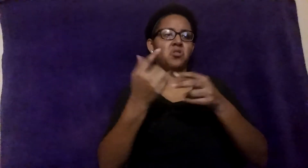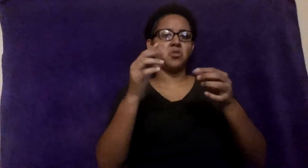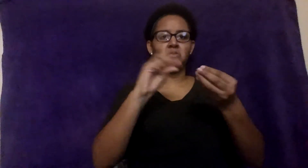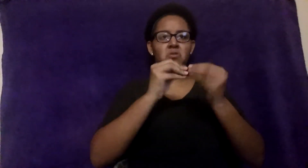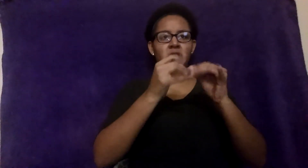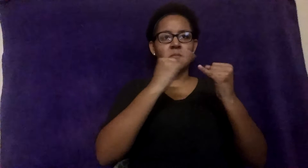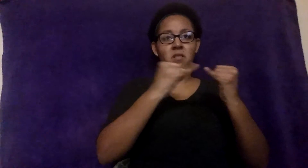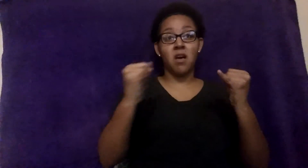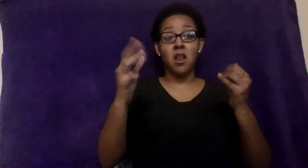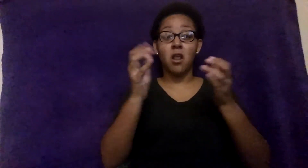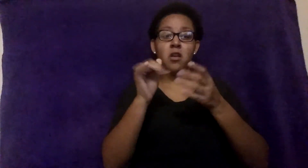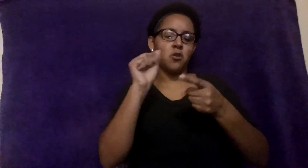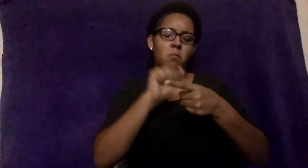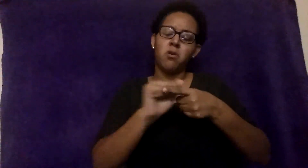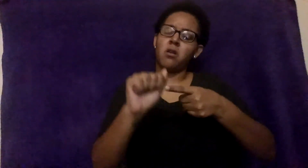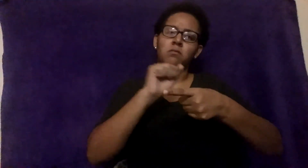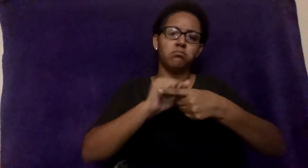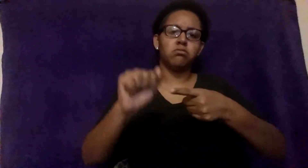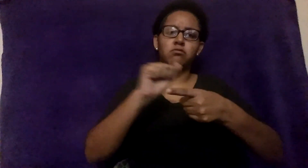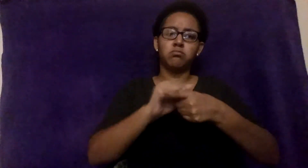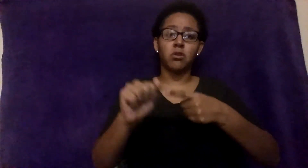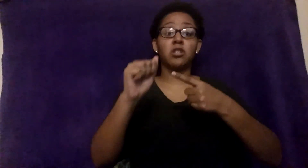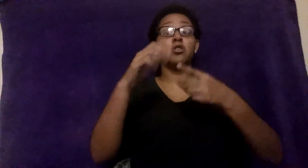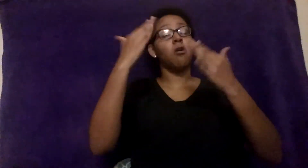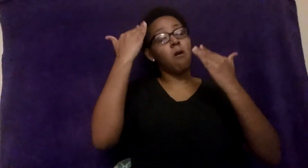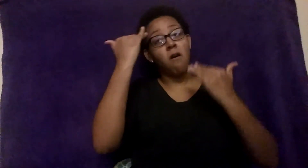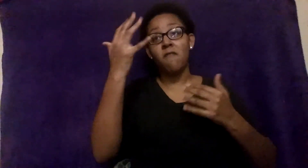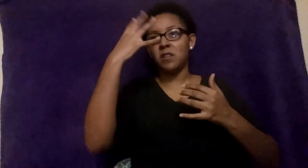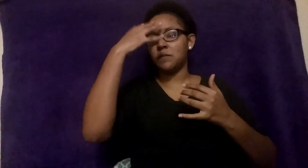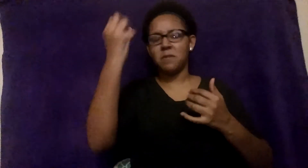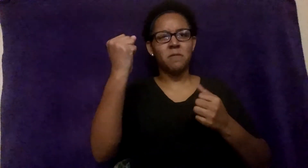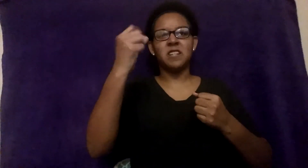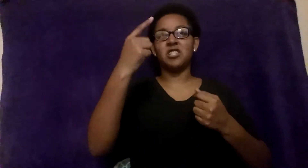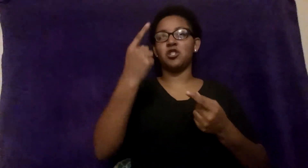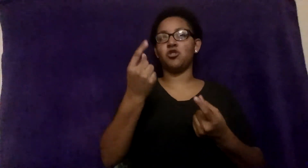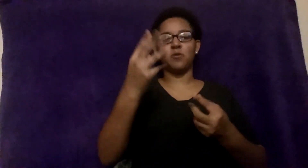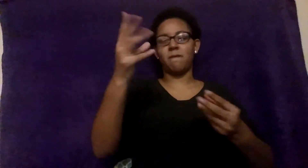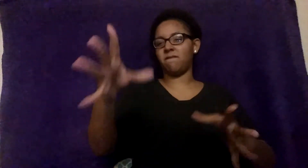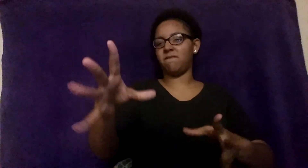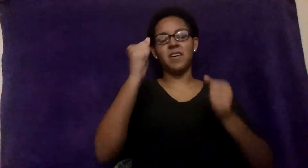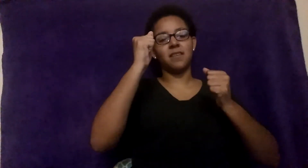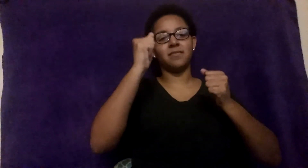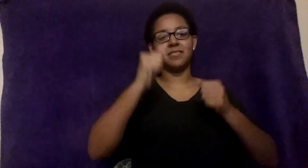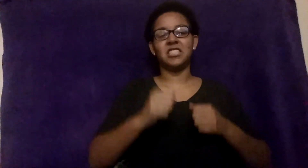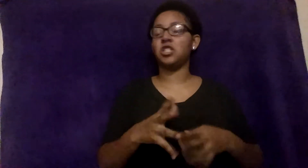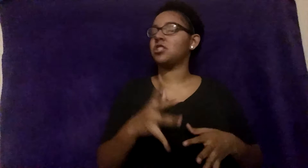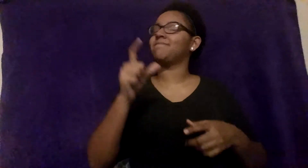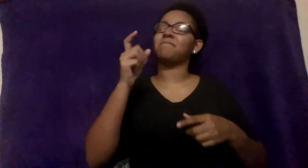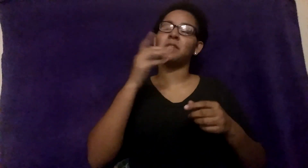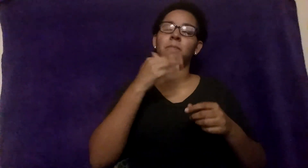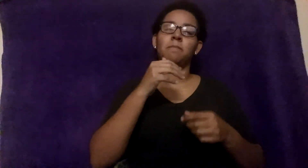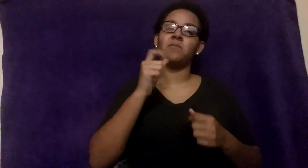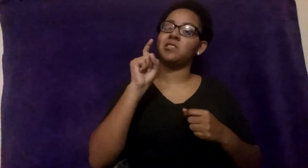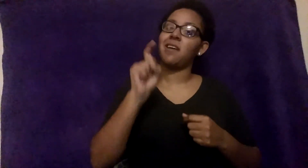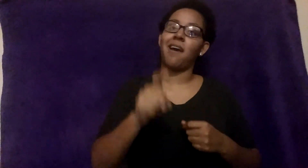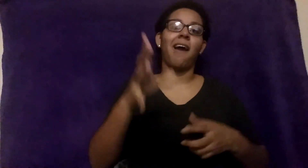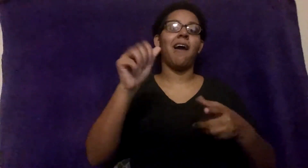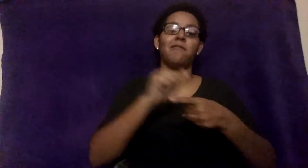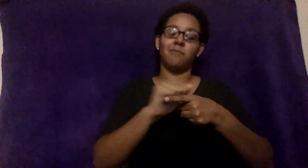you do, you'll hopefully memorize these, and you'll do these problems in like half a second. I promise you. You just got to keep practicing. Let's say I